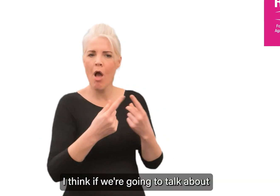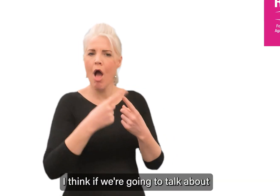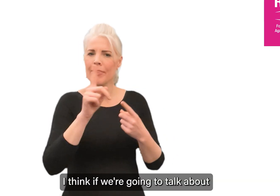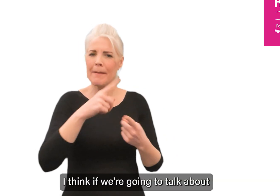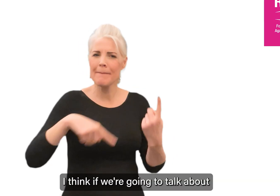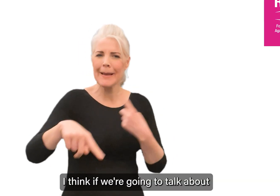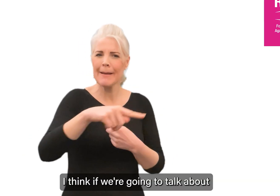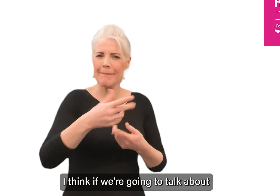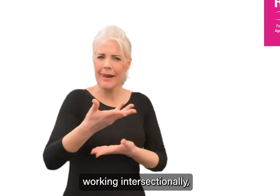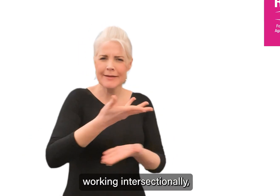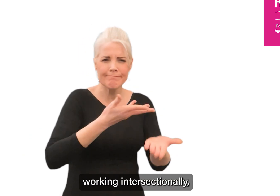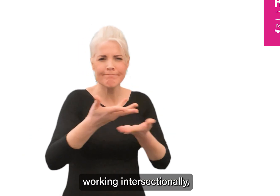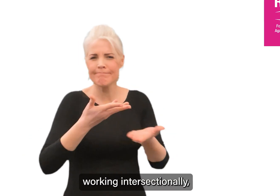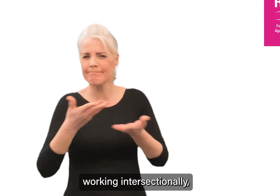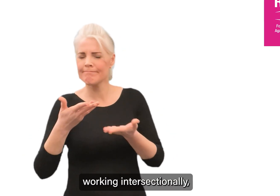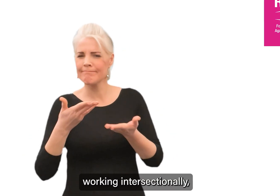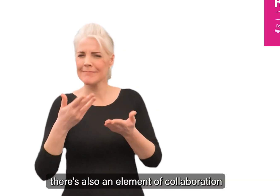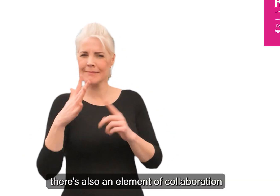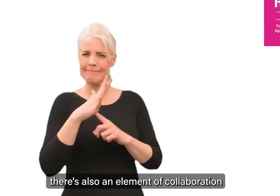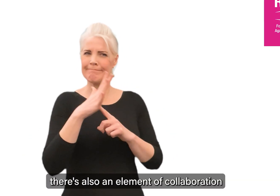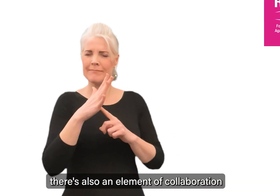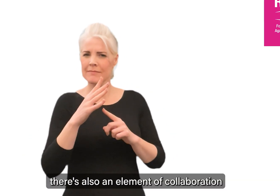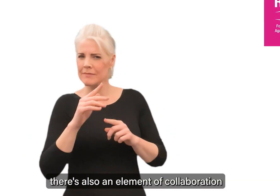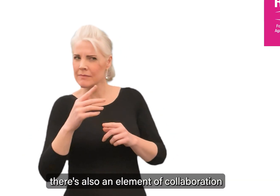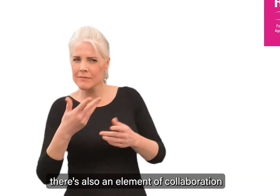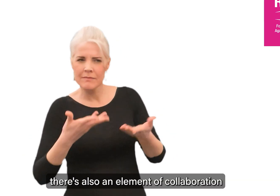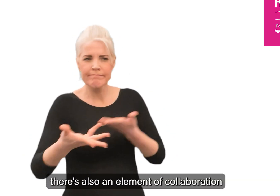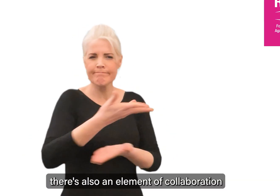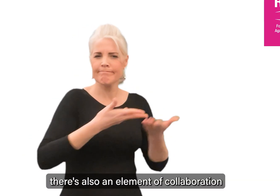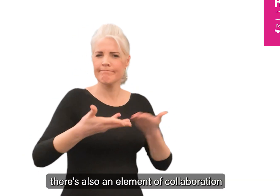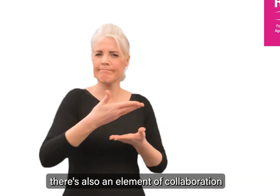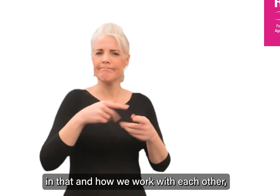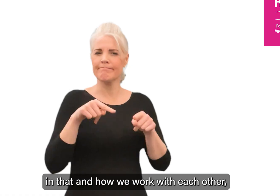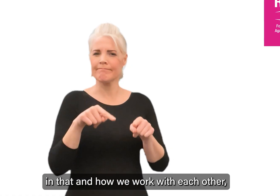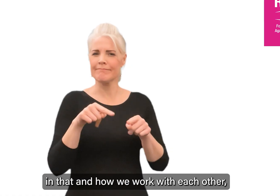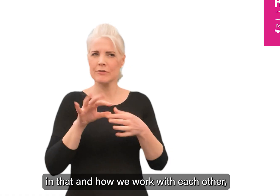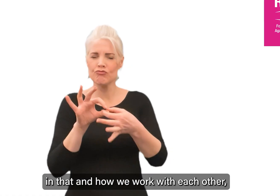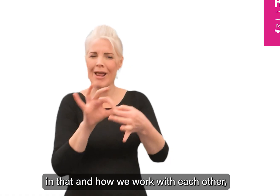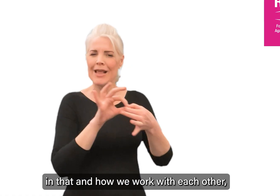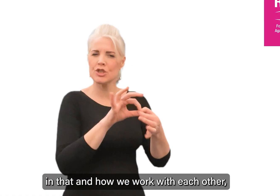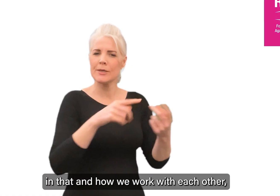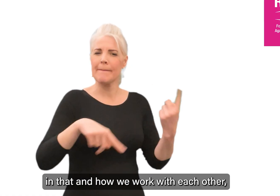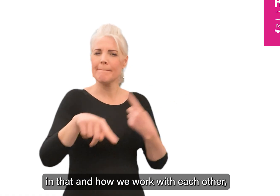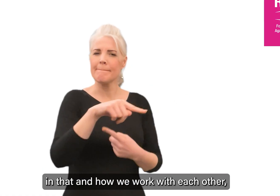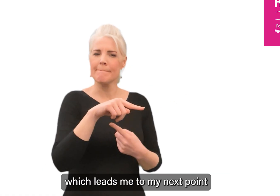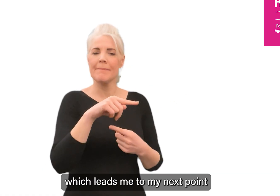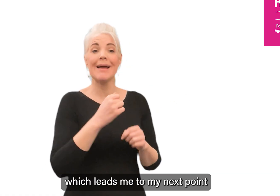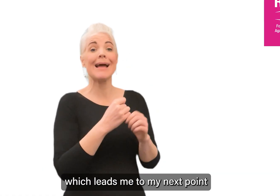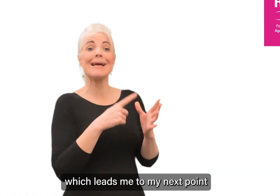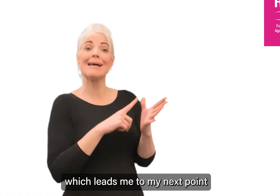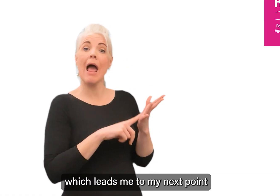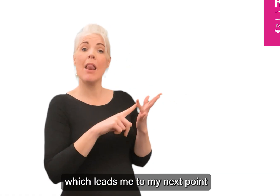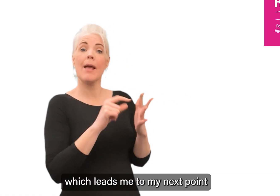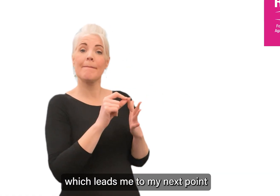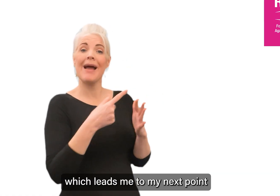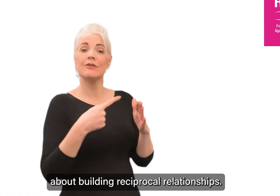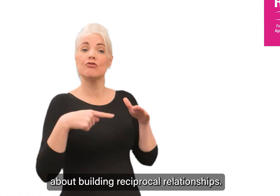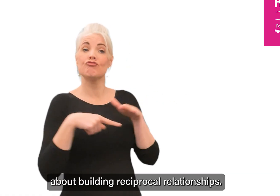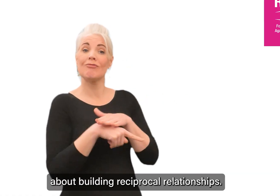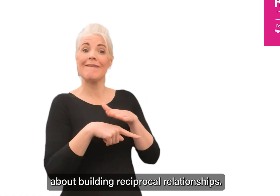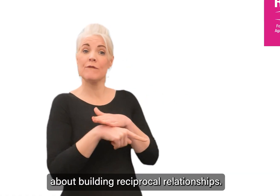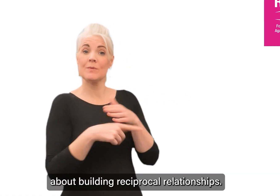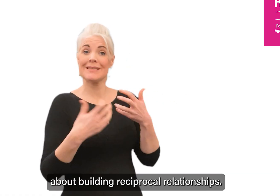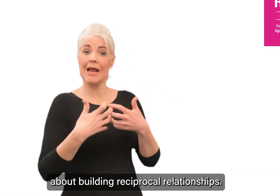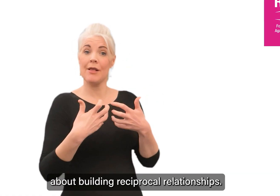alone. I think if we're going to talk about working intersectionally, there's also an element of collaboration in that and how we work with each other, which leads me to my next point